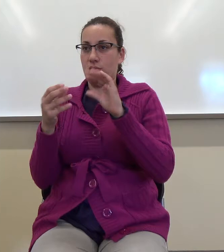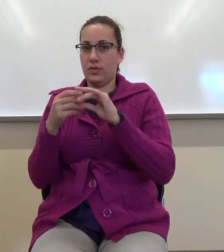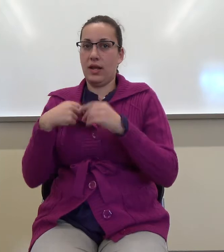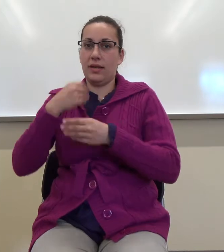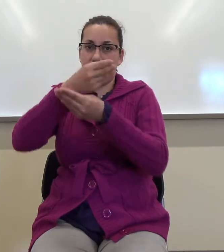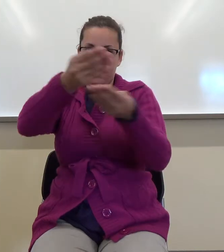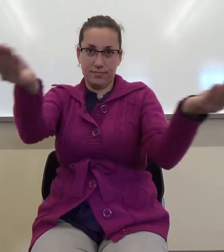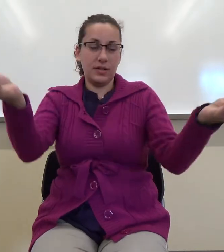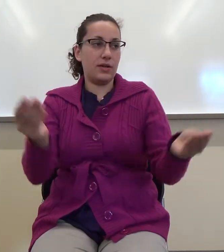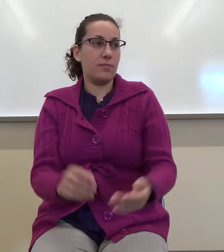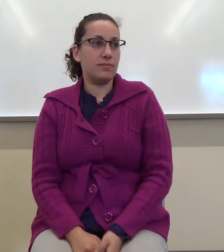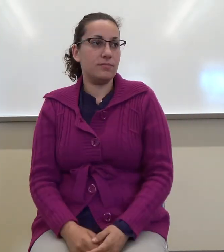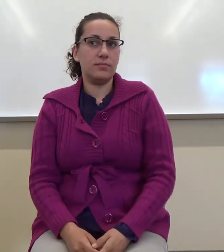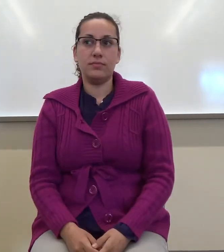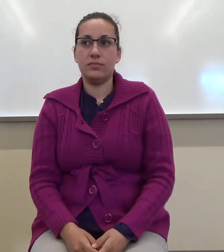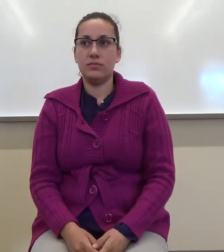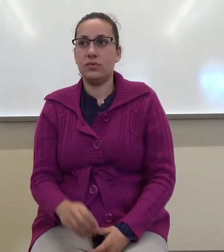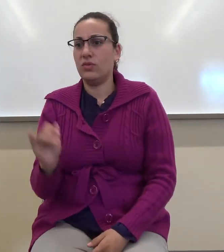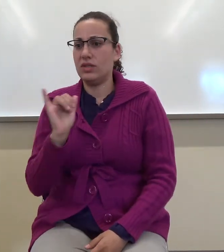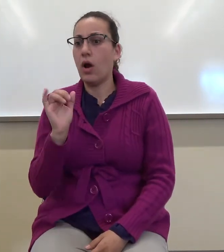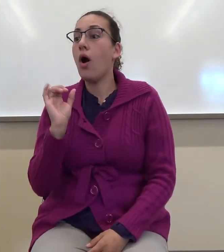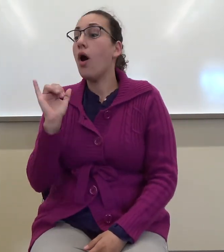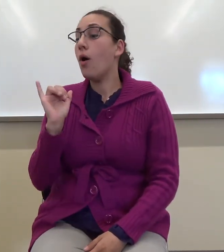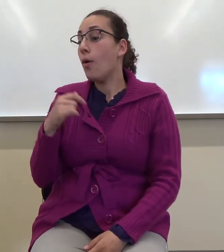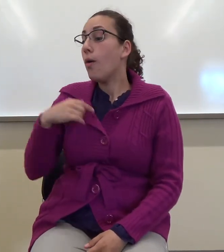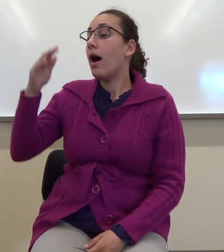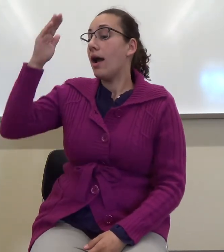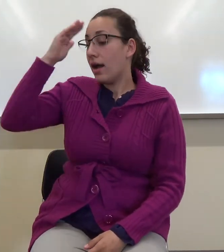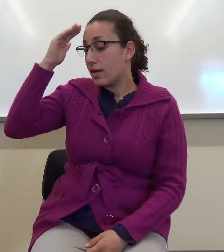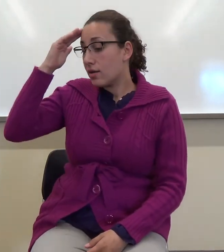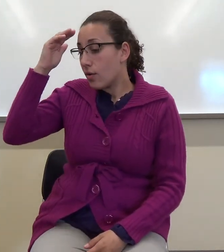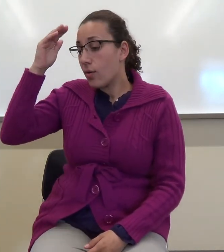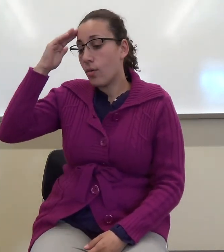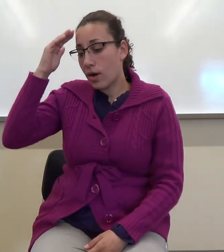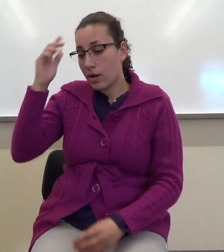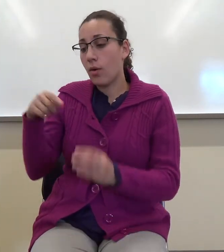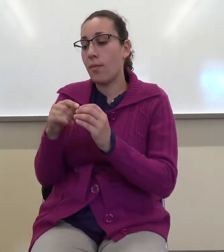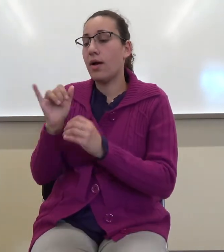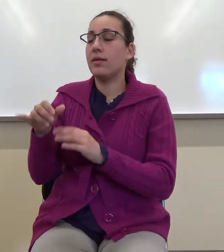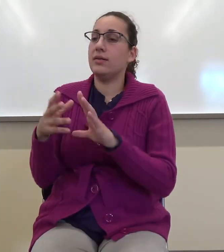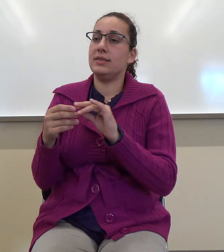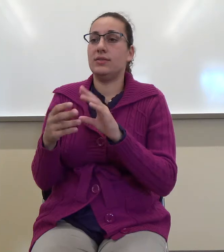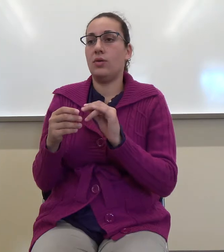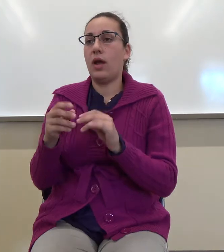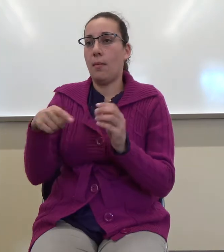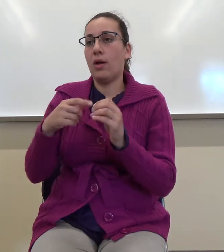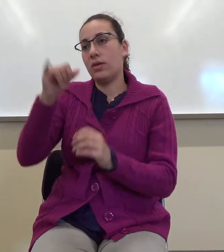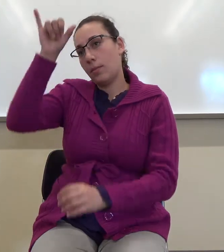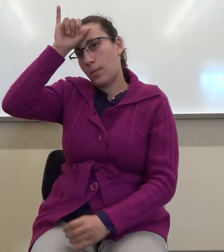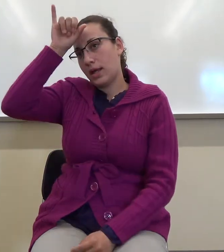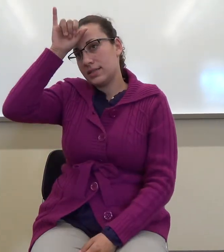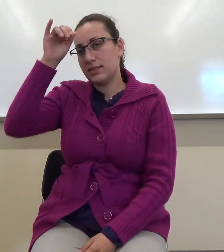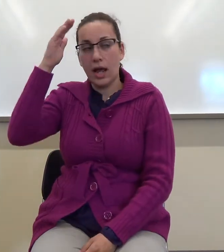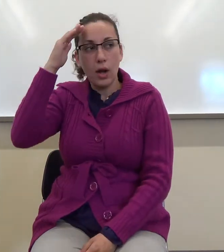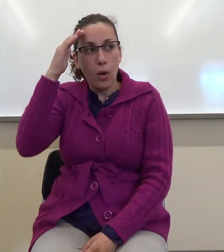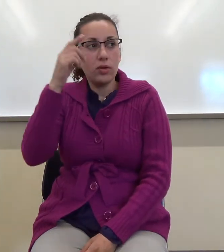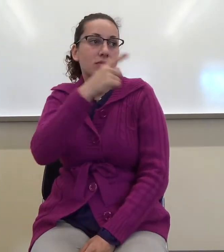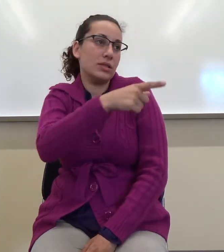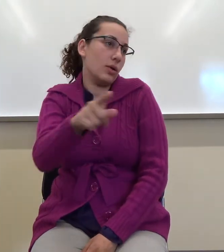mark, oh, I know about this. That's what I want more and more of in your college reading. Throughout all your classes, you should